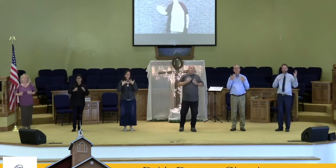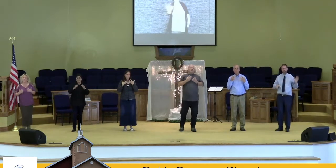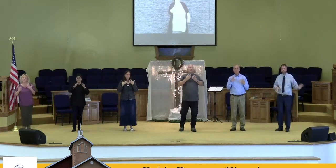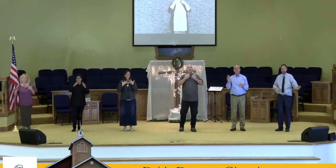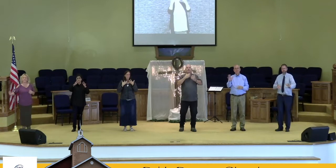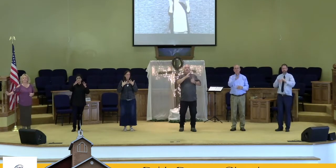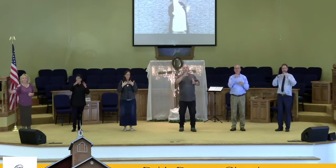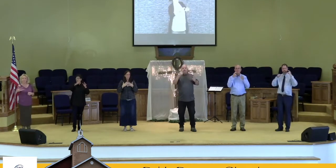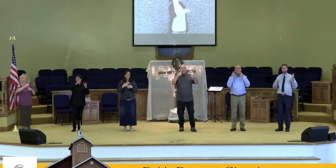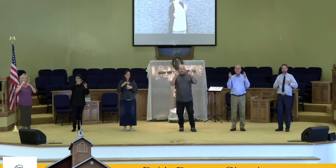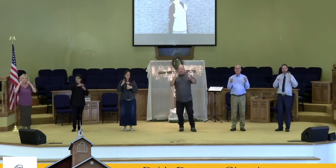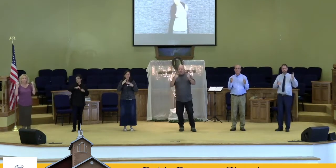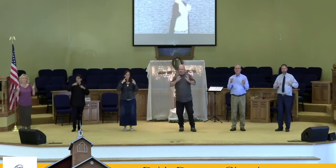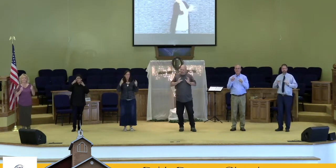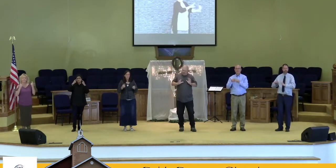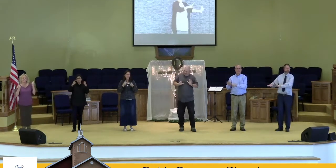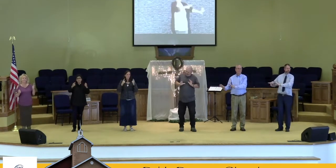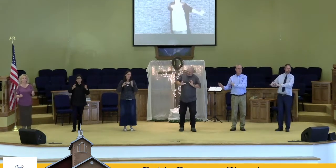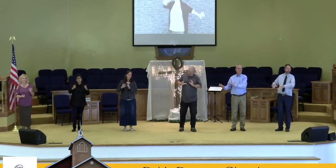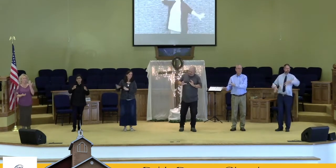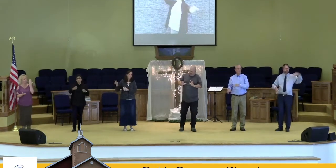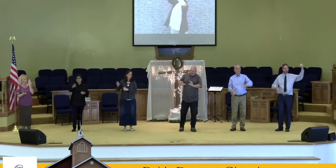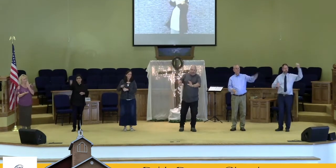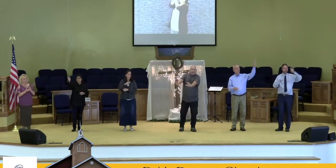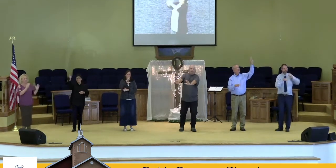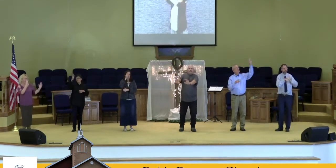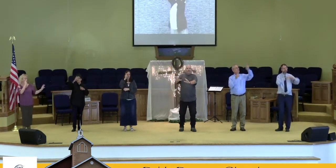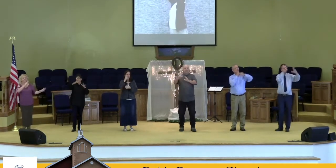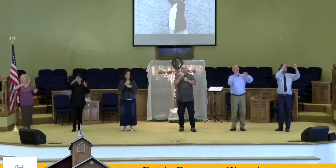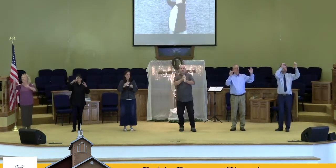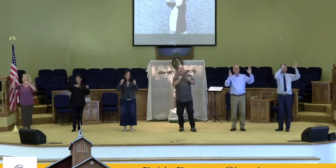anew. Turn from your sin to the Savior.